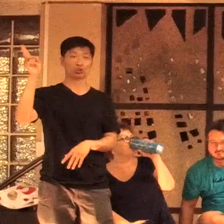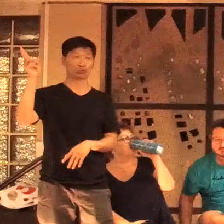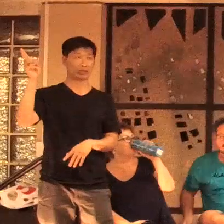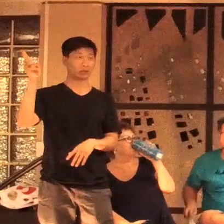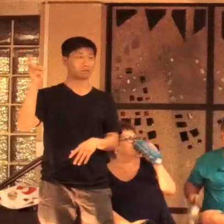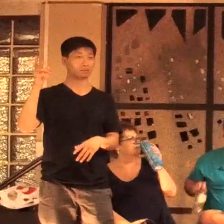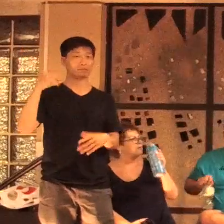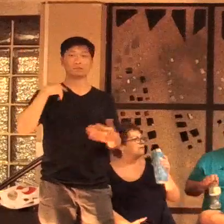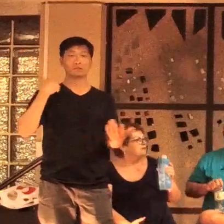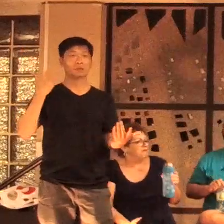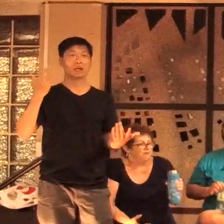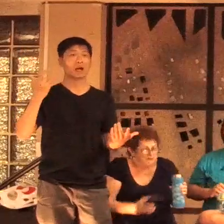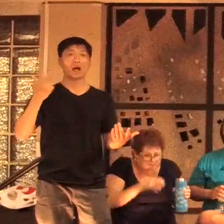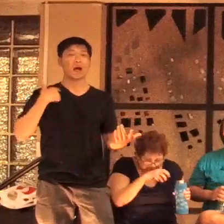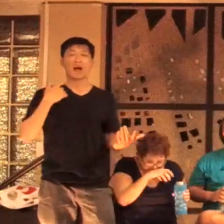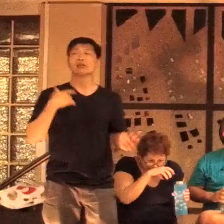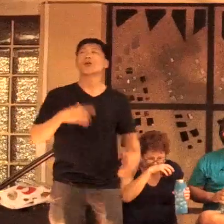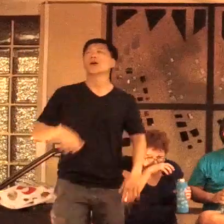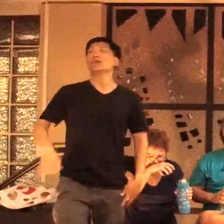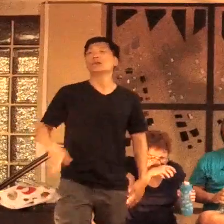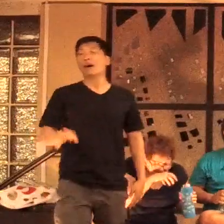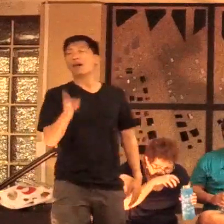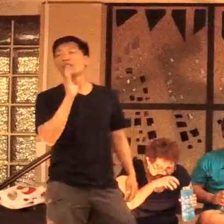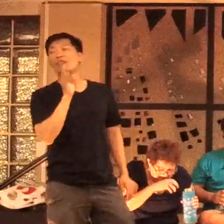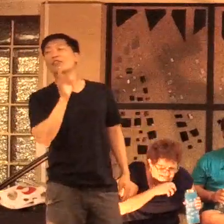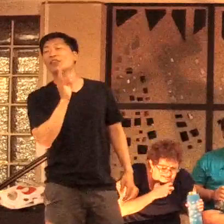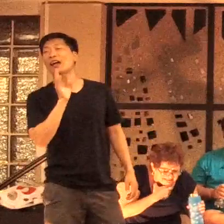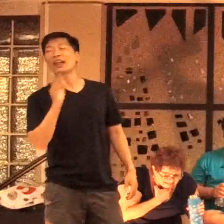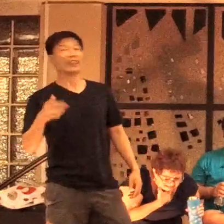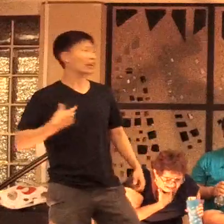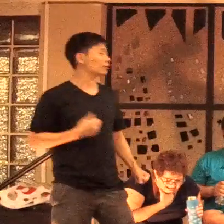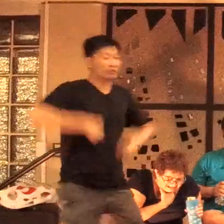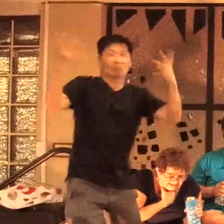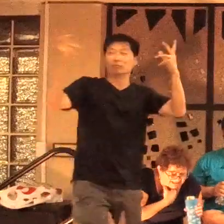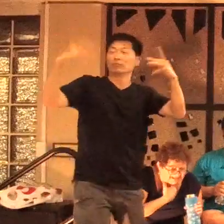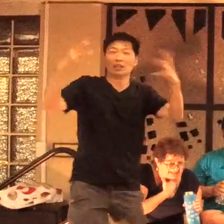Accidentally, out of nowhere, I just started signing, like, just a little bit, maybe in 2 months.